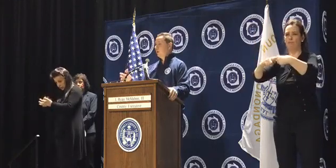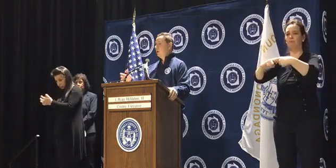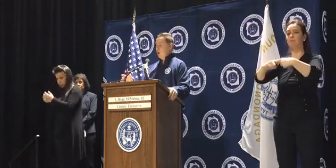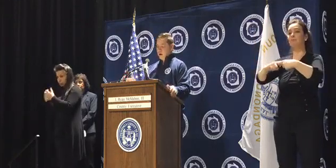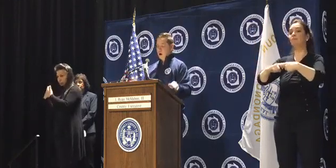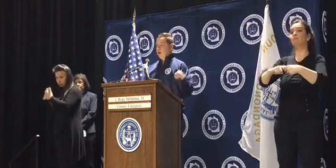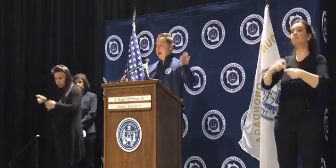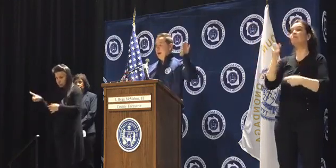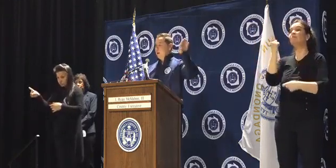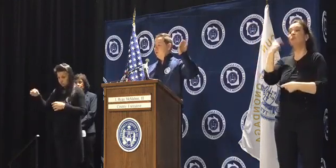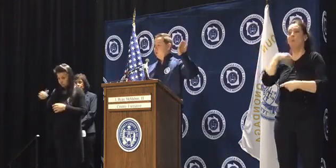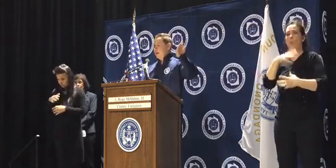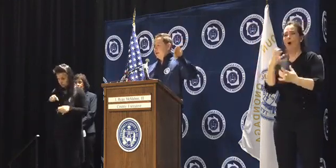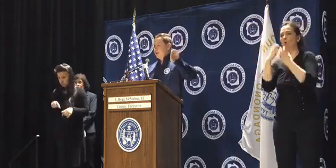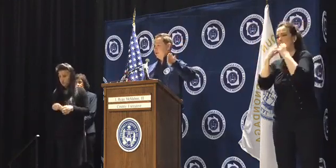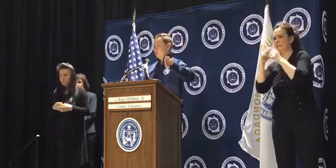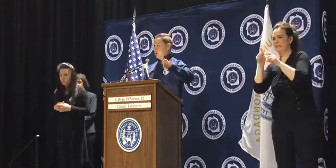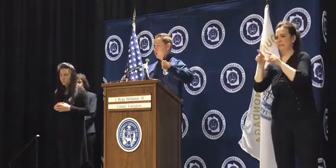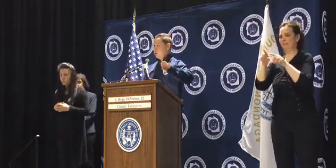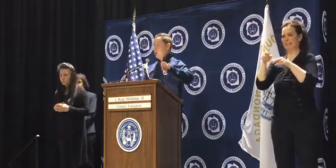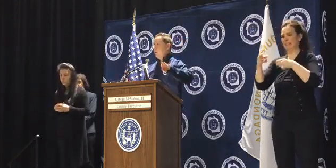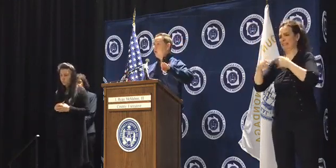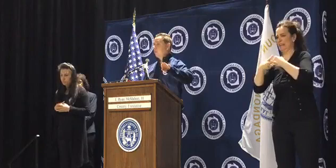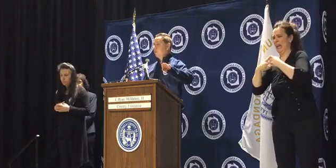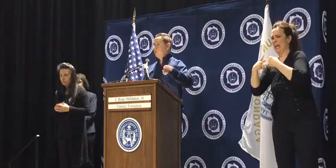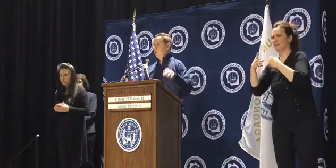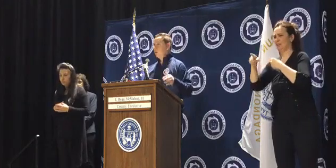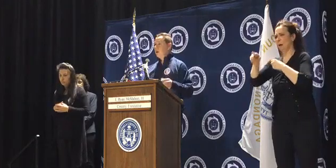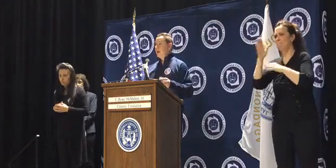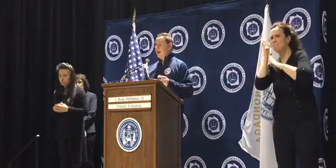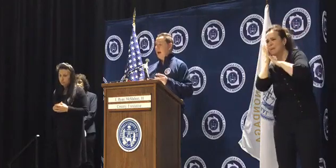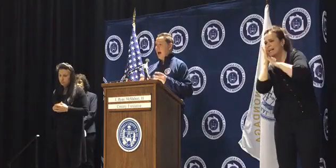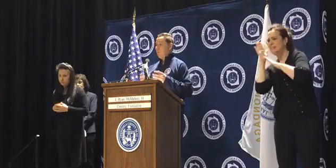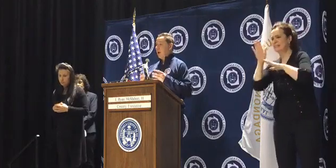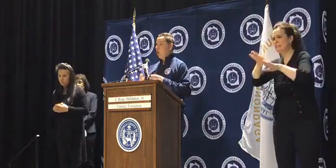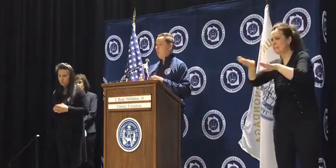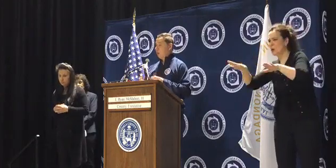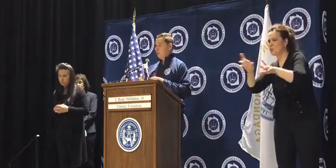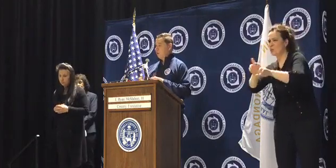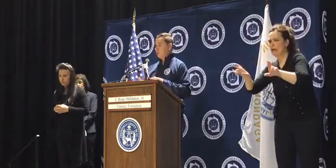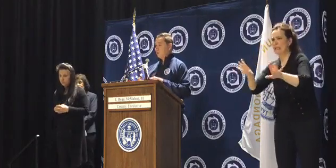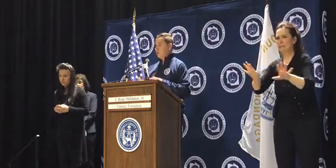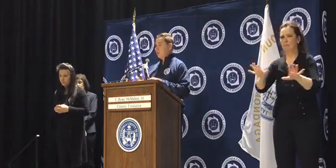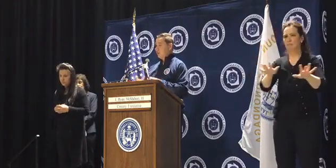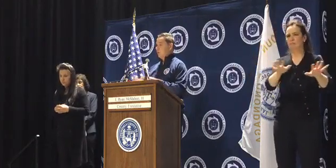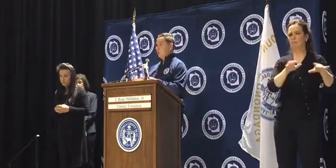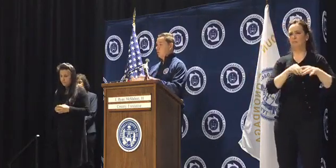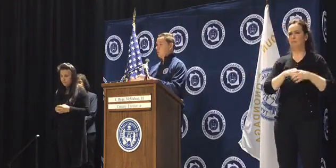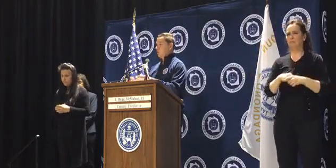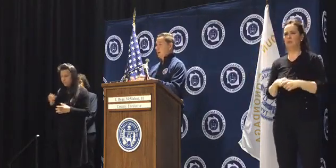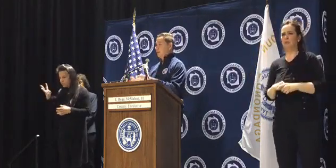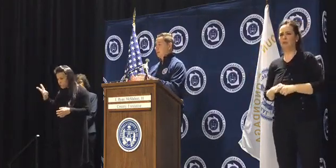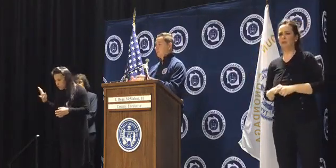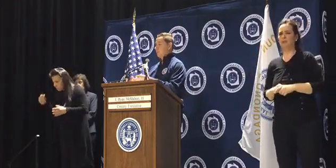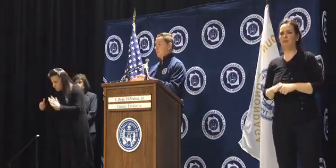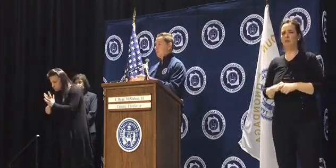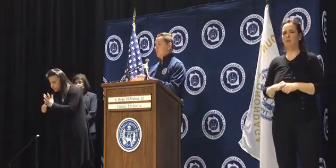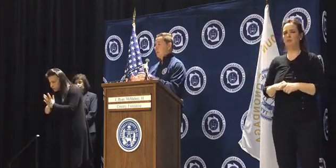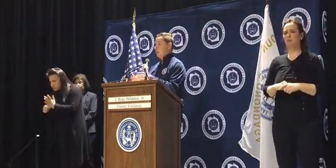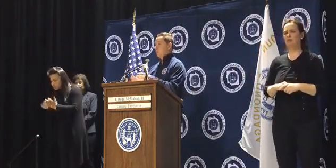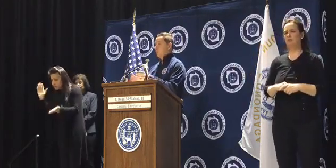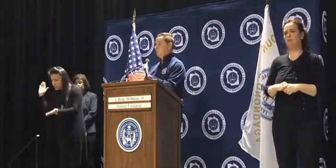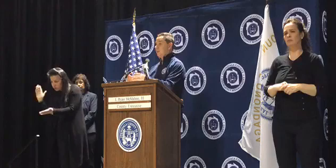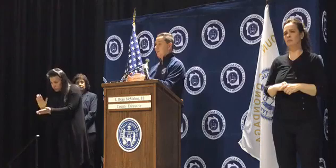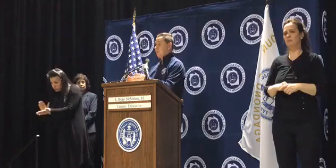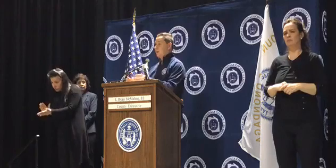fluid. Our data for testing is starting to drop off in the community. My hope is that's because everybody who has symptoms and who